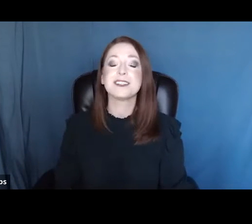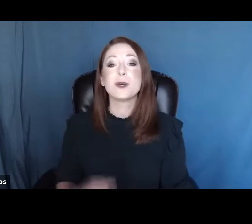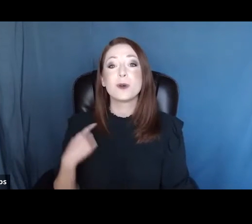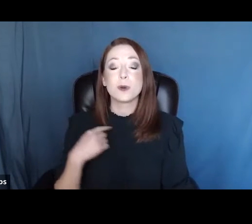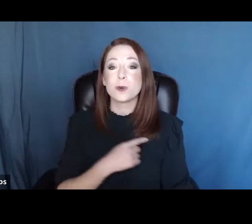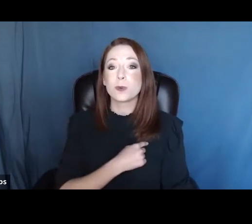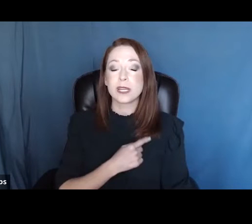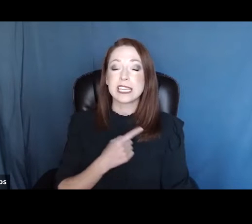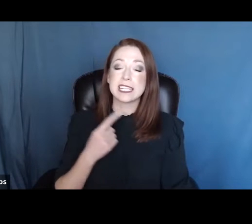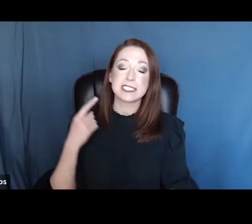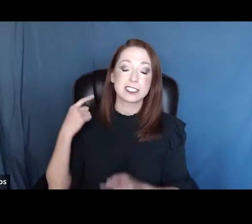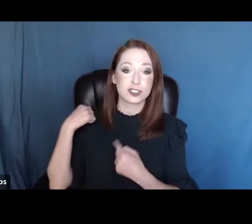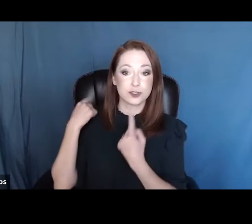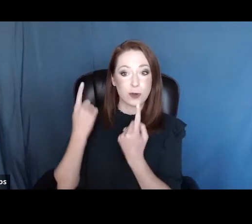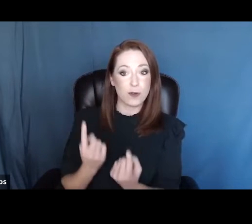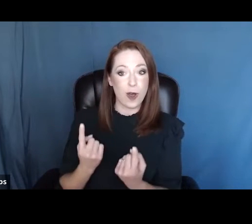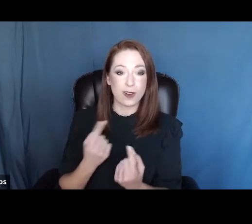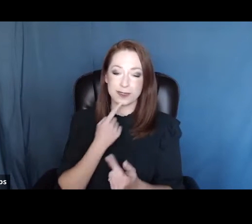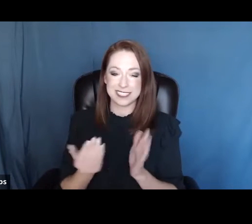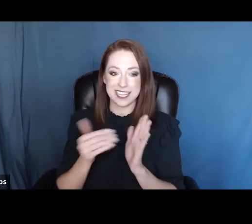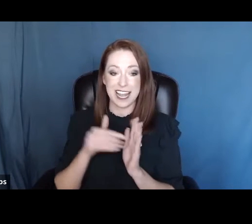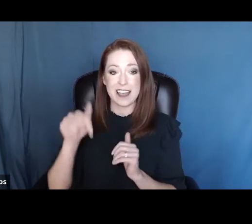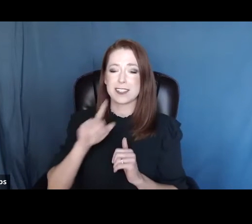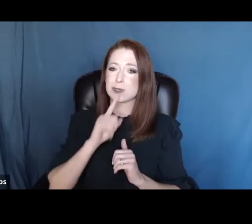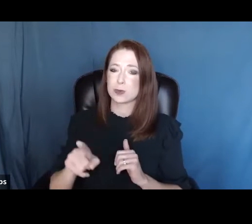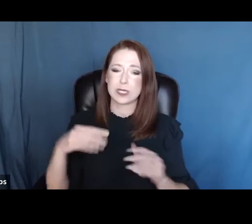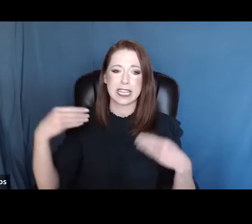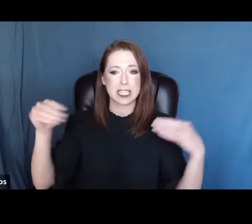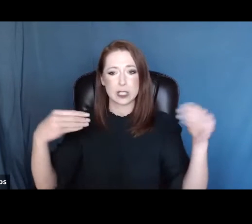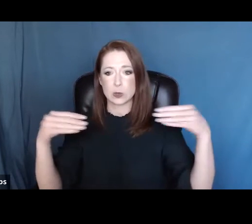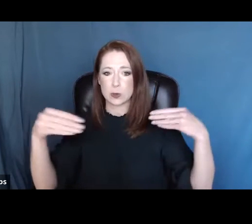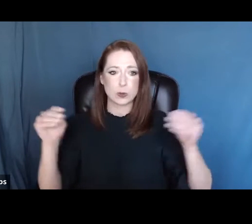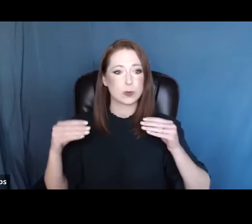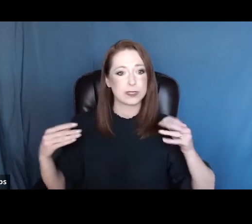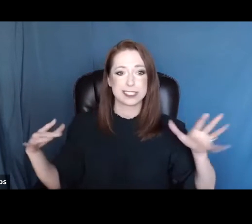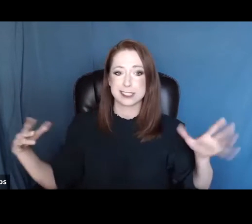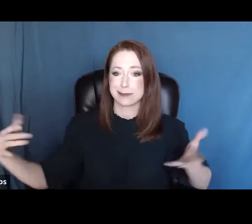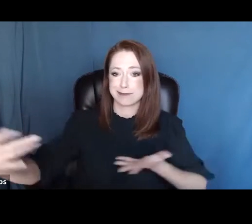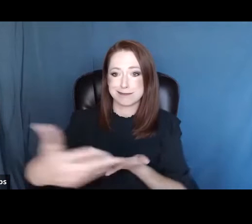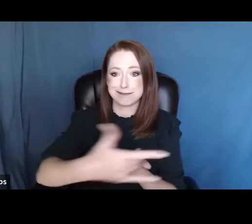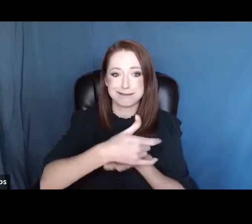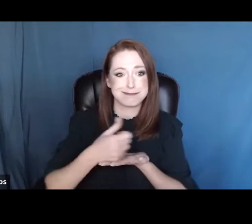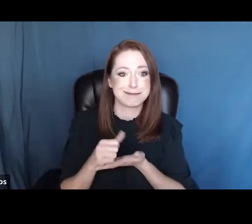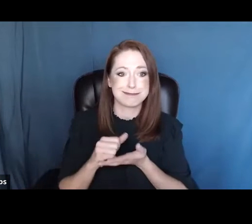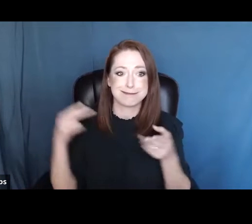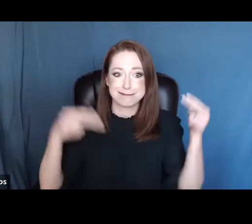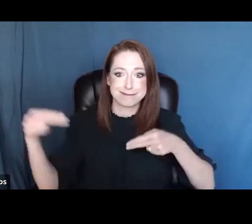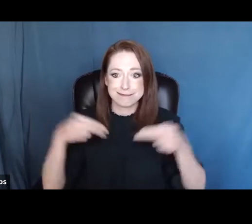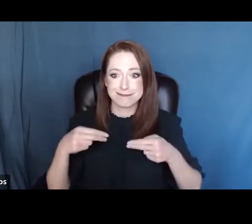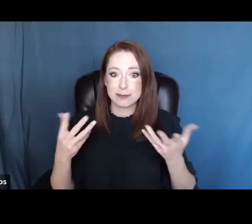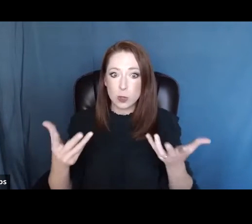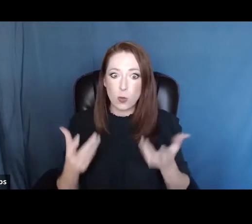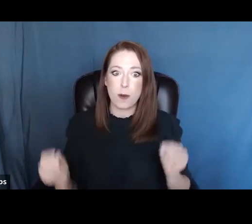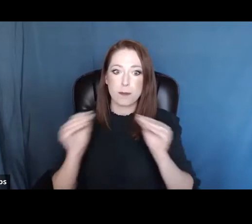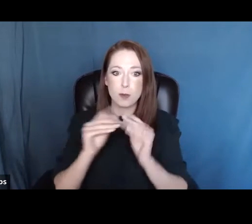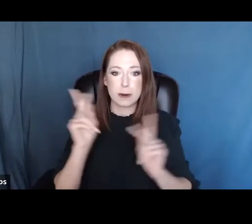We, so far, as I said, this is a really loose collaborative, and we really want more folks to join and ask more questions